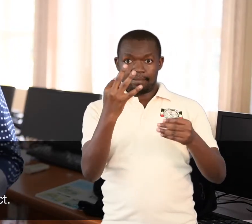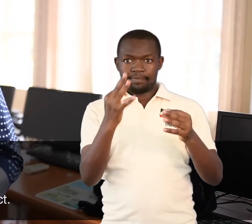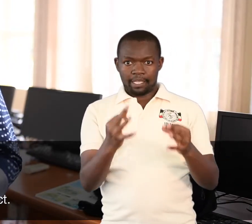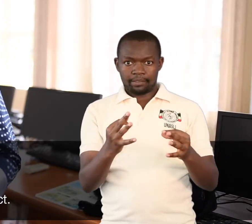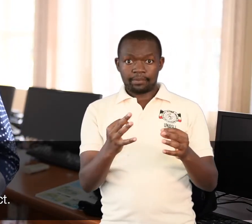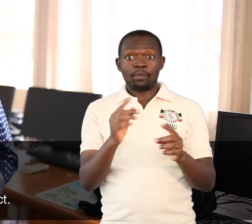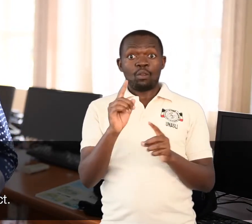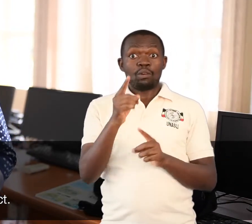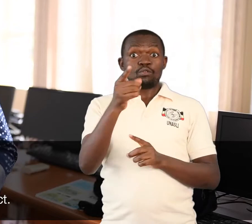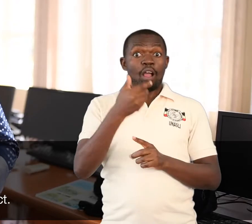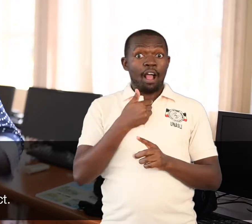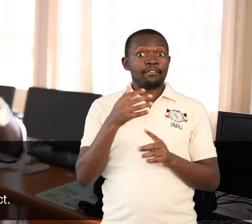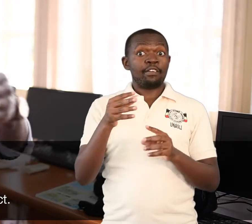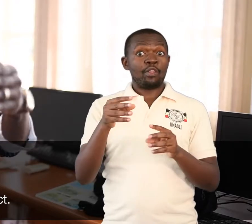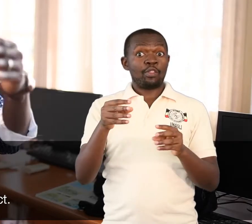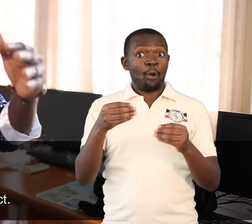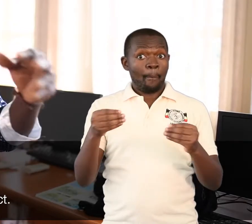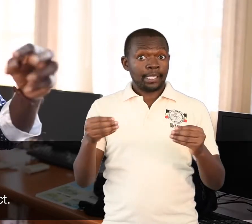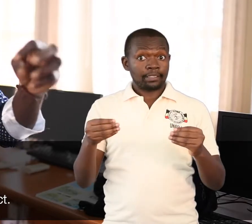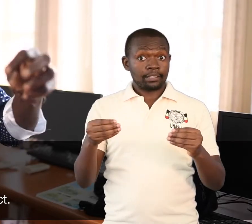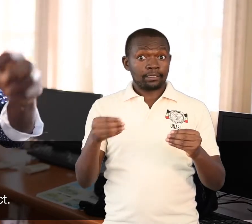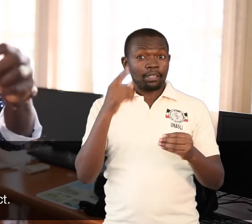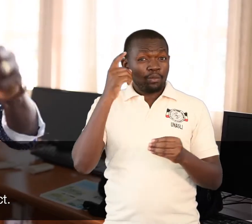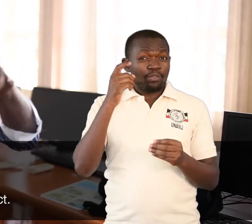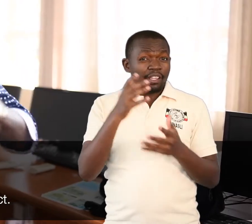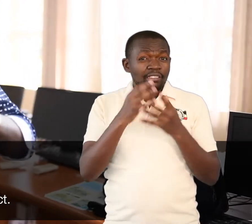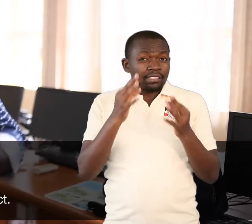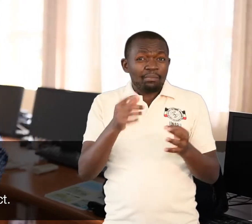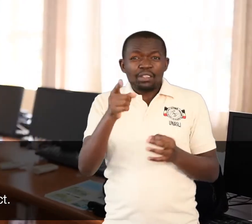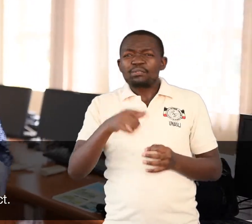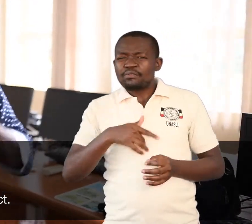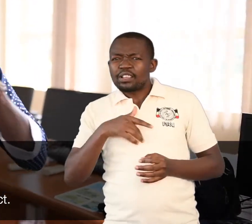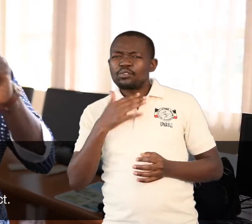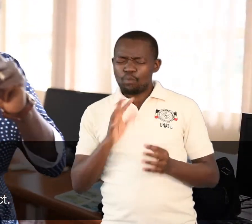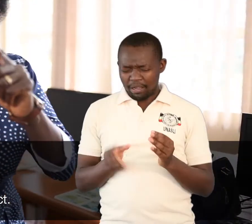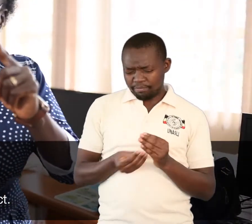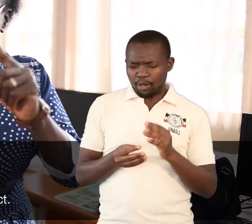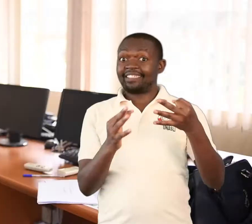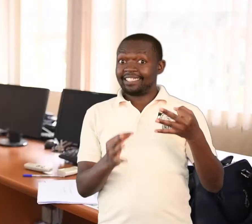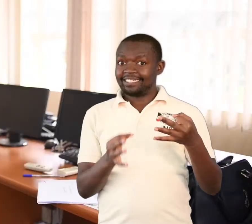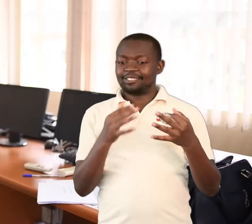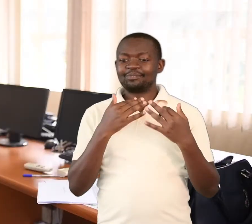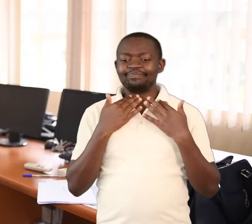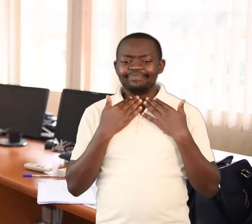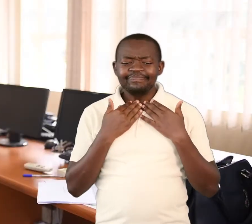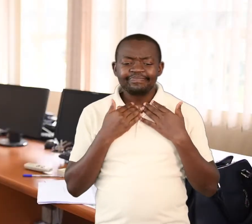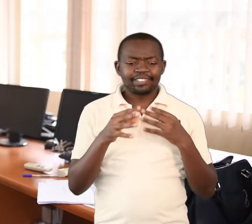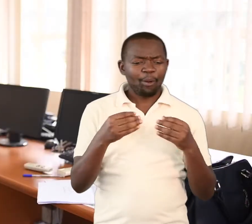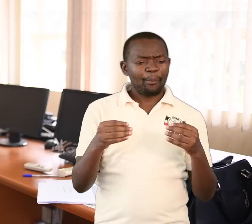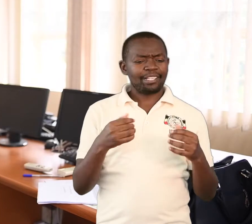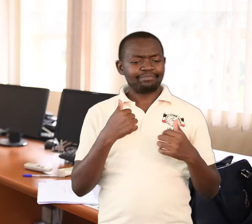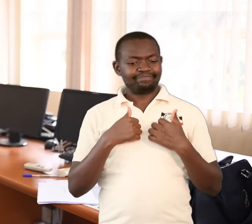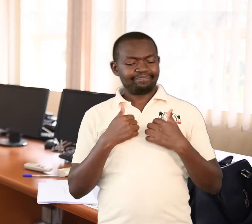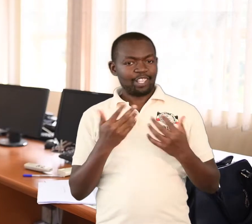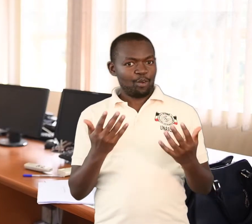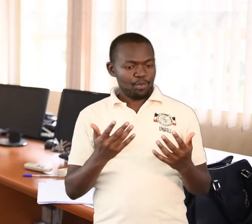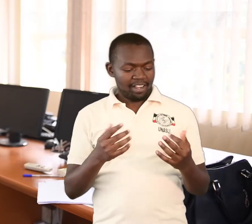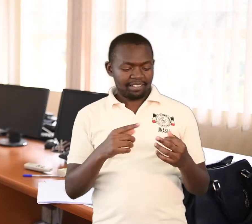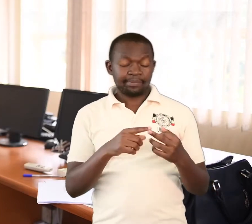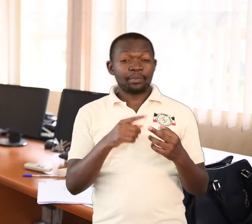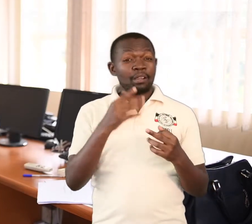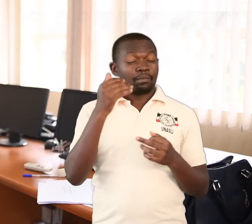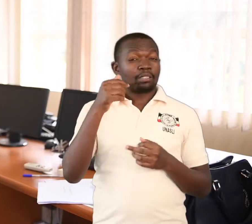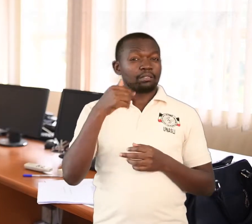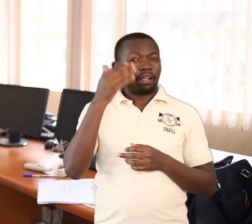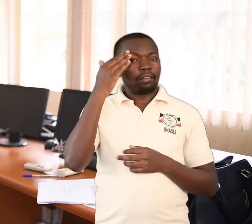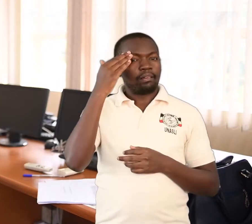Once you have that object, do you think there's something you would like to add on that object? Of course, I know